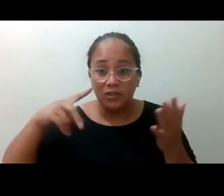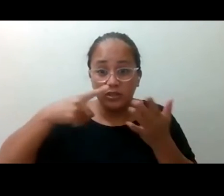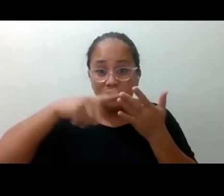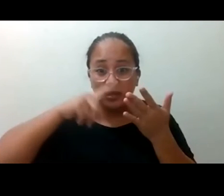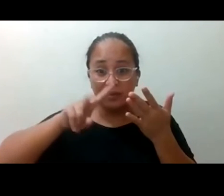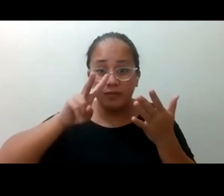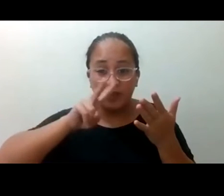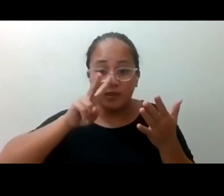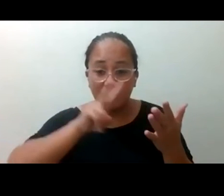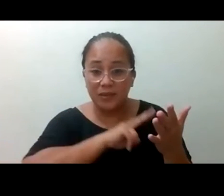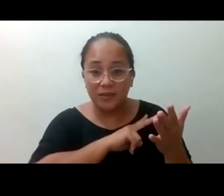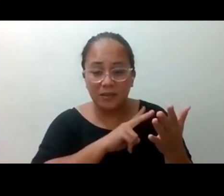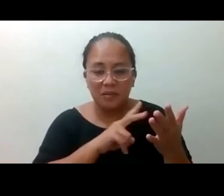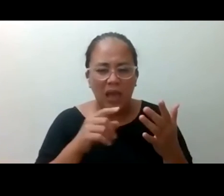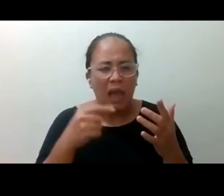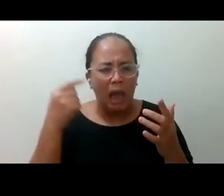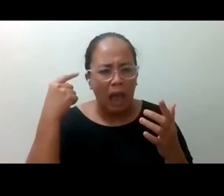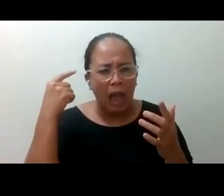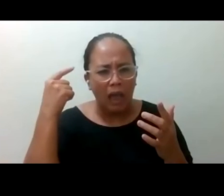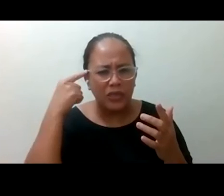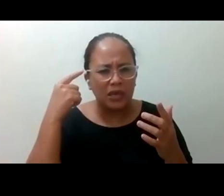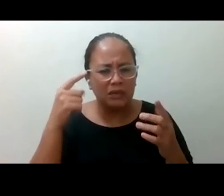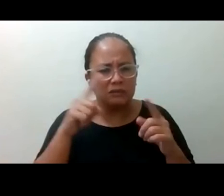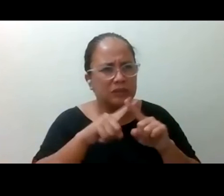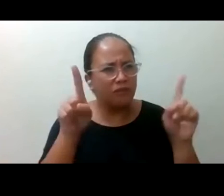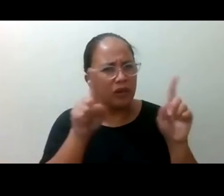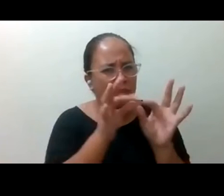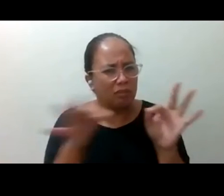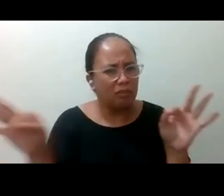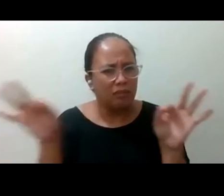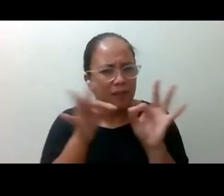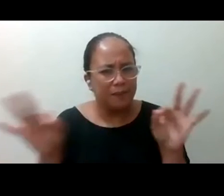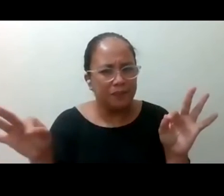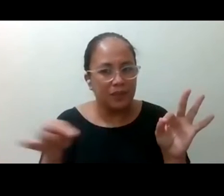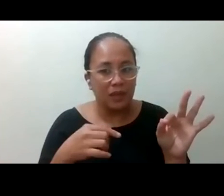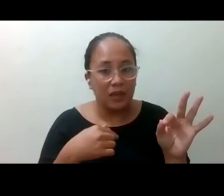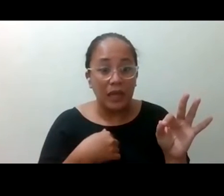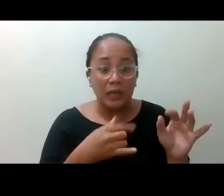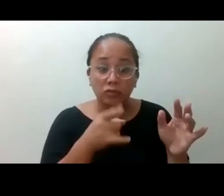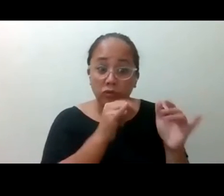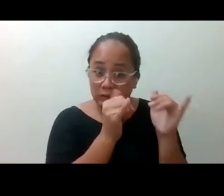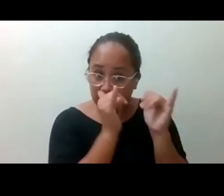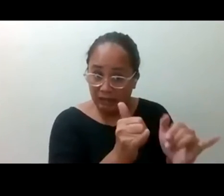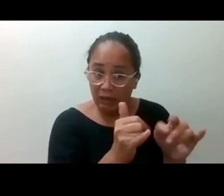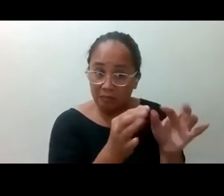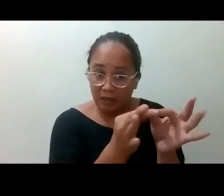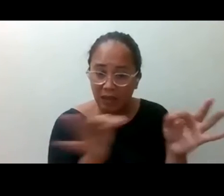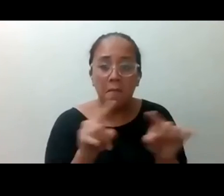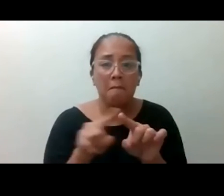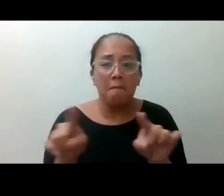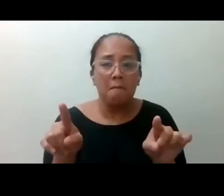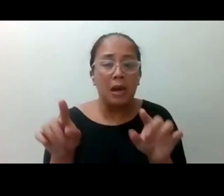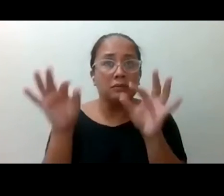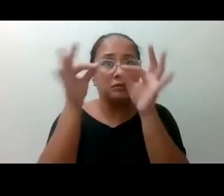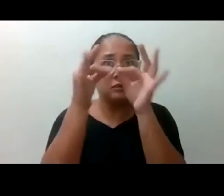I think I analyzed it differently from the way, this is the way I analyzed it, I think, but the above sentences,